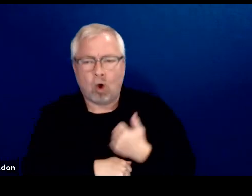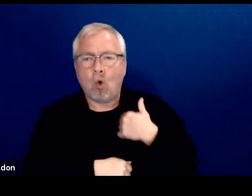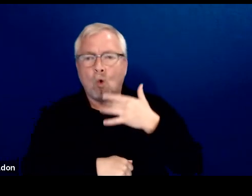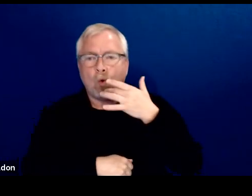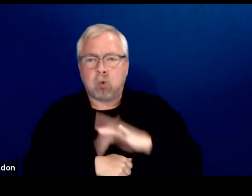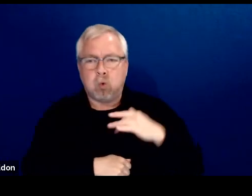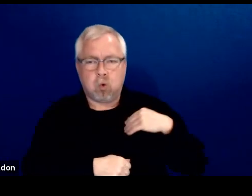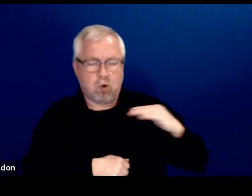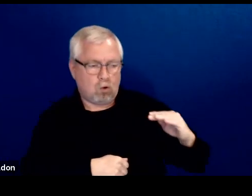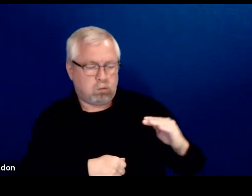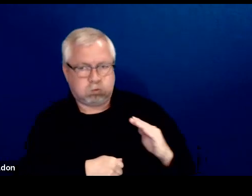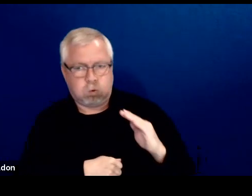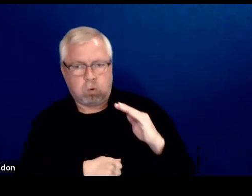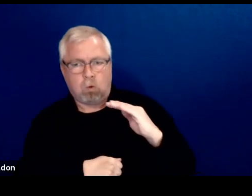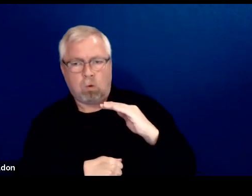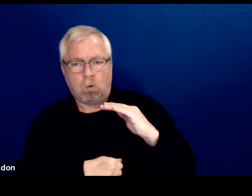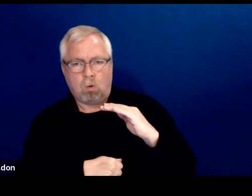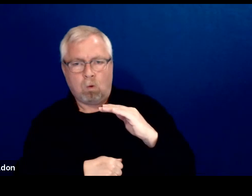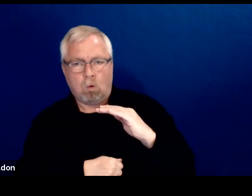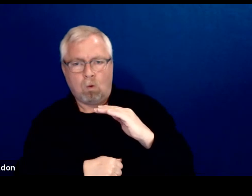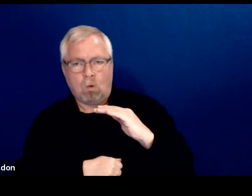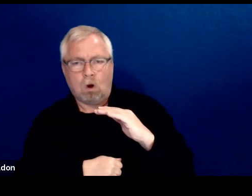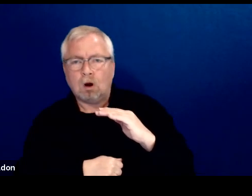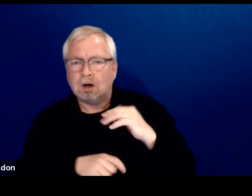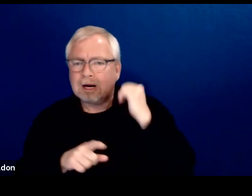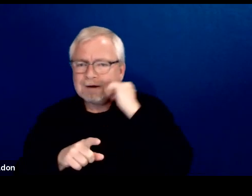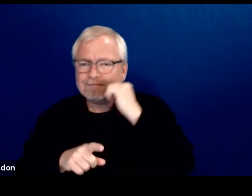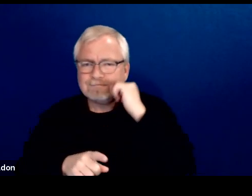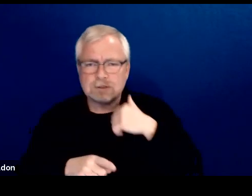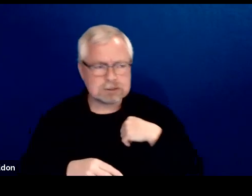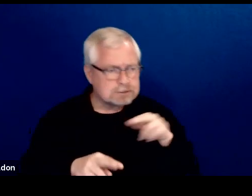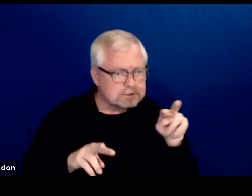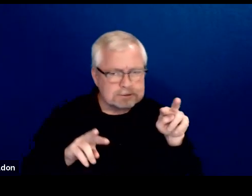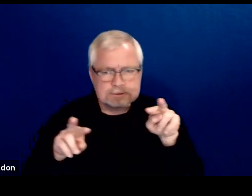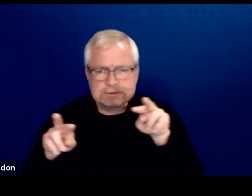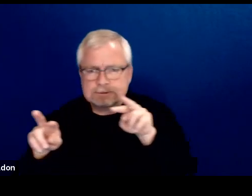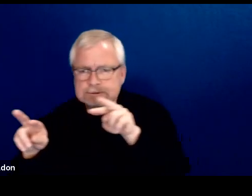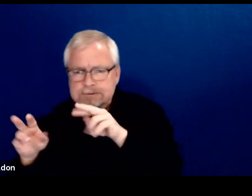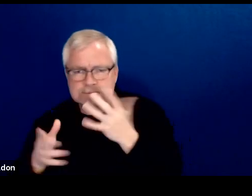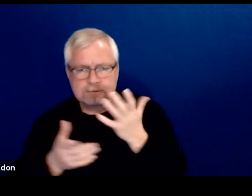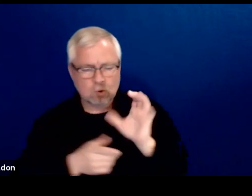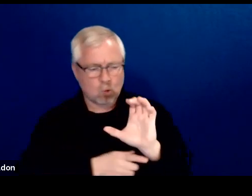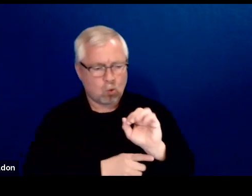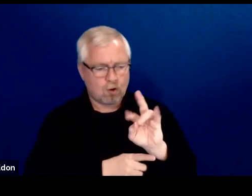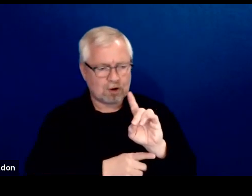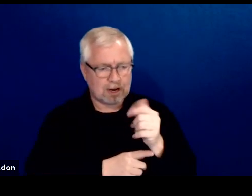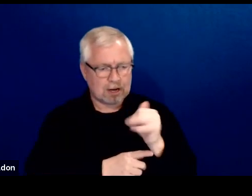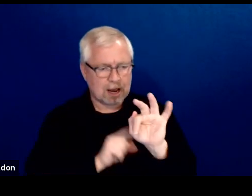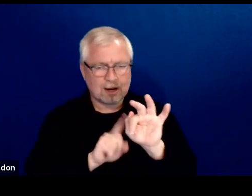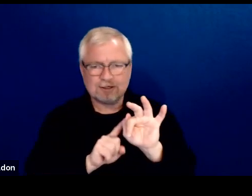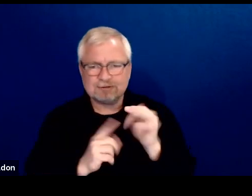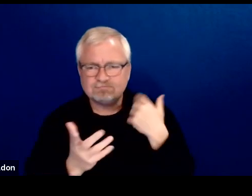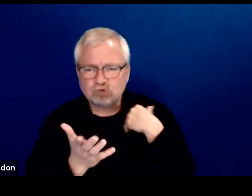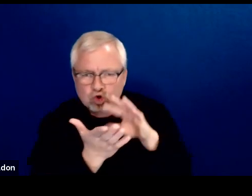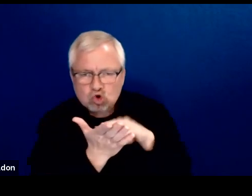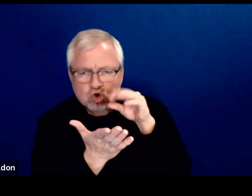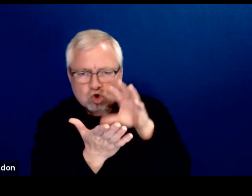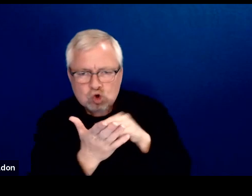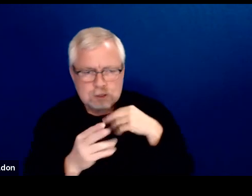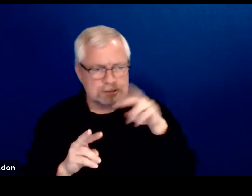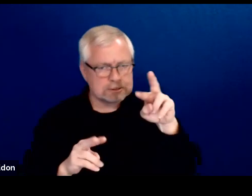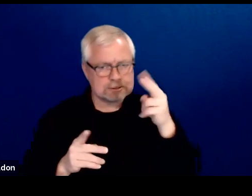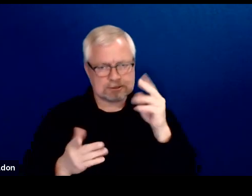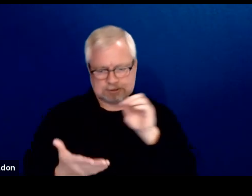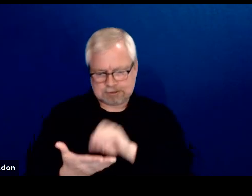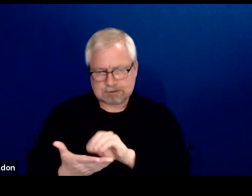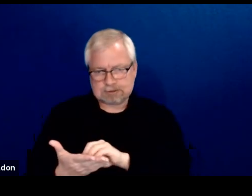learning more about this disease. The variables that we're able to populate that model with are changing daily. We updated our model and have reviewed the results of